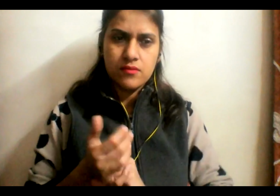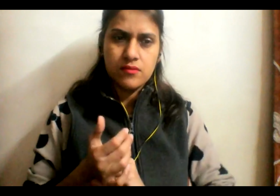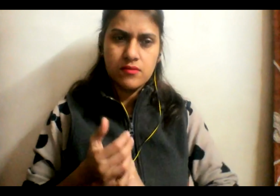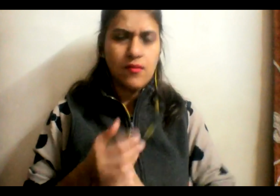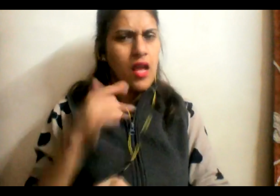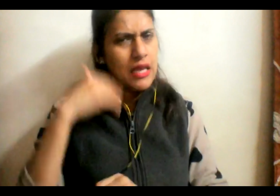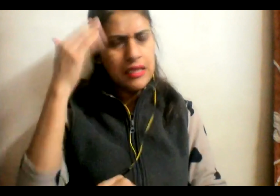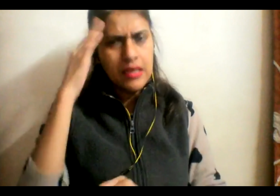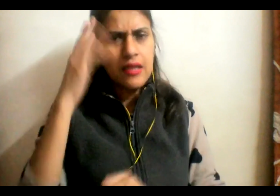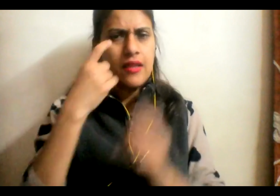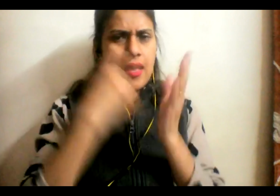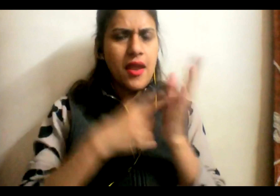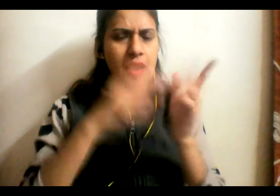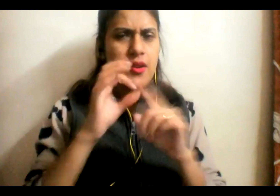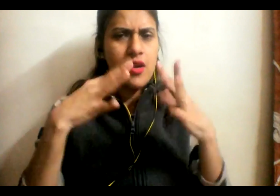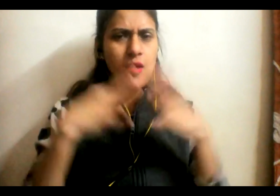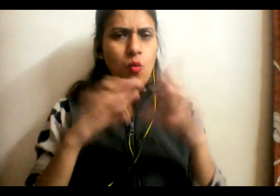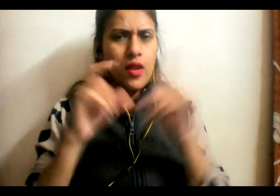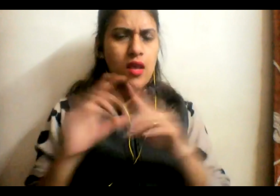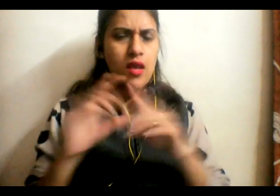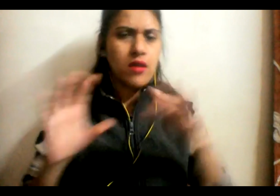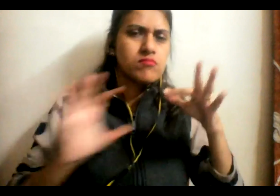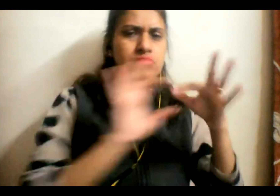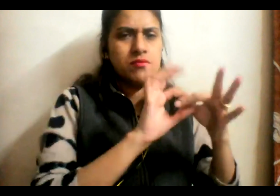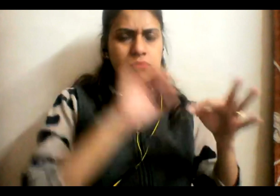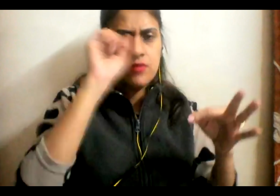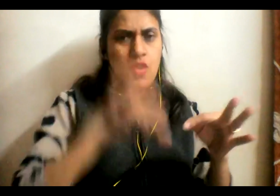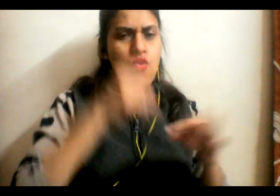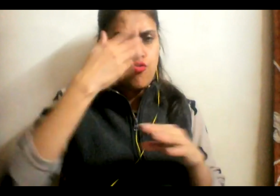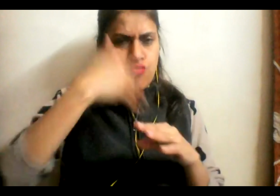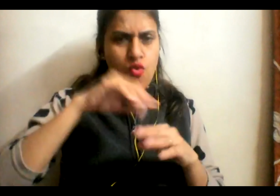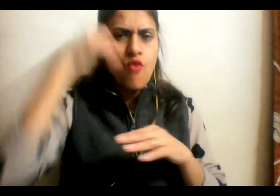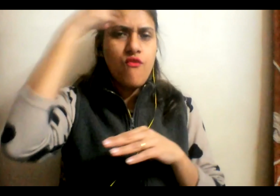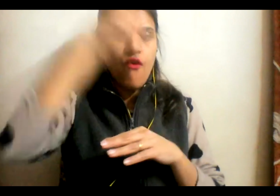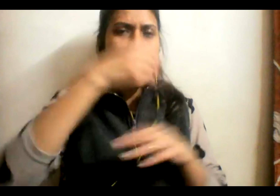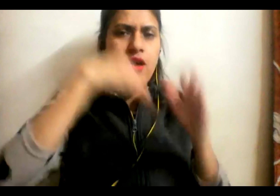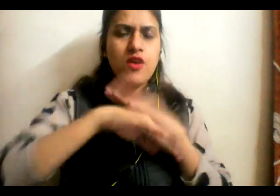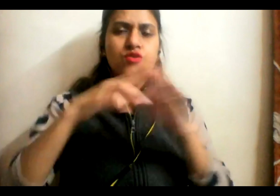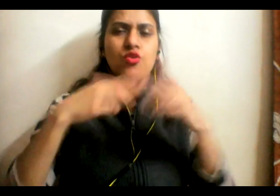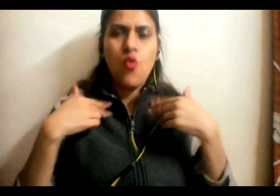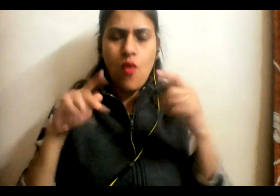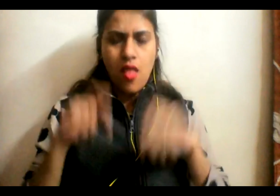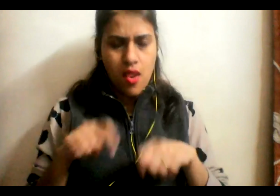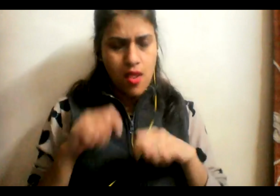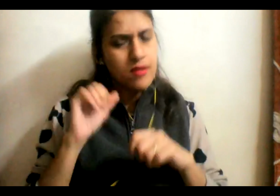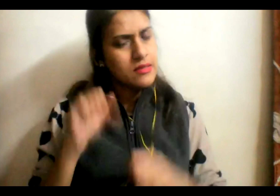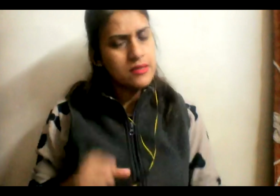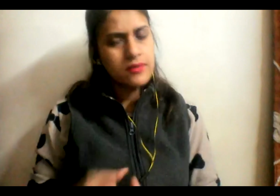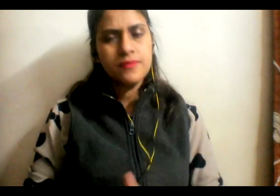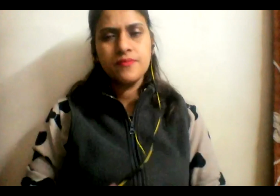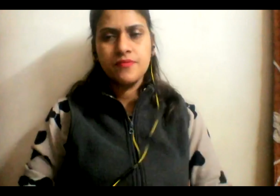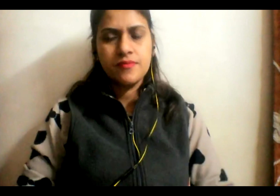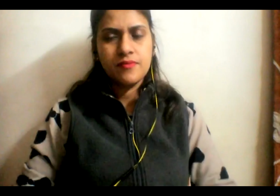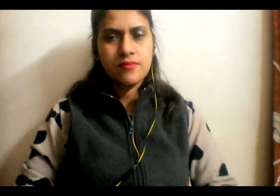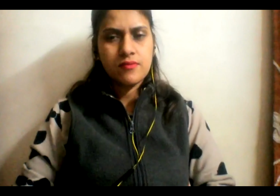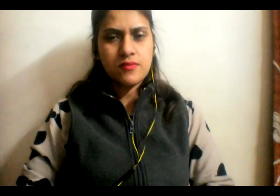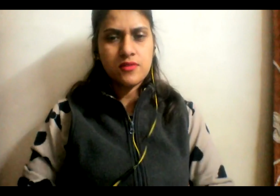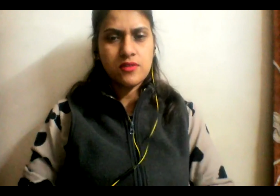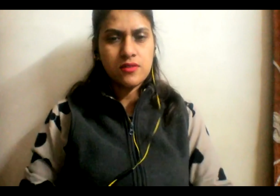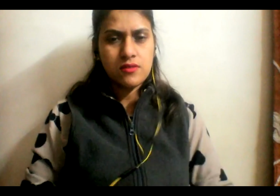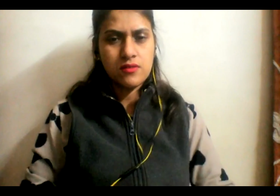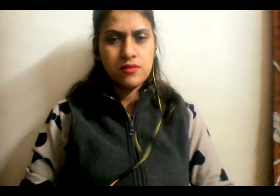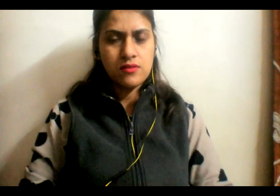in the coming time. So therefore will become enforceable in the court of law. But anyway, that is, leave that aside. As